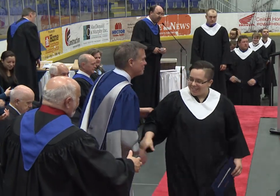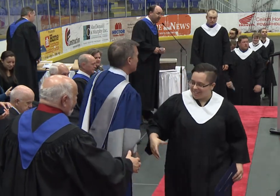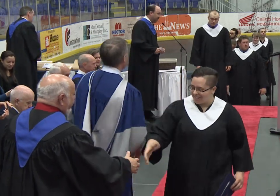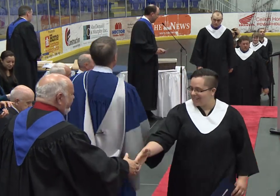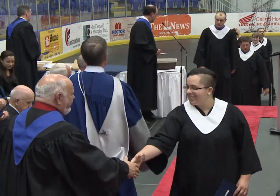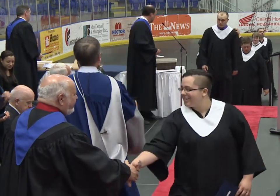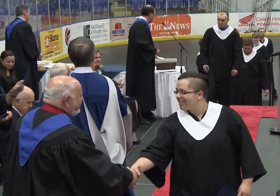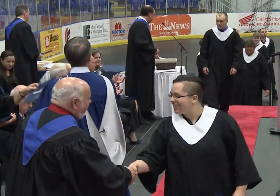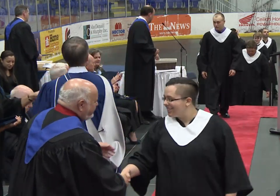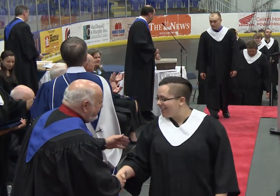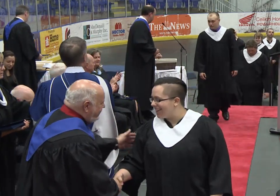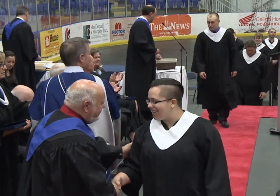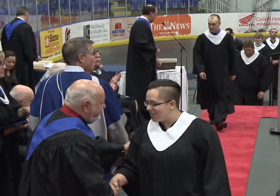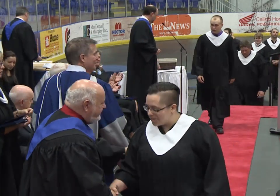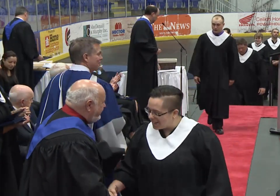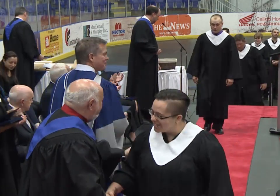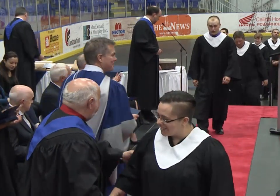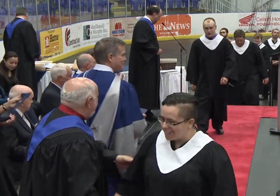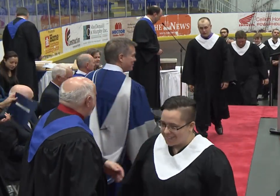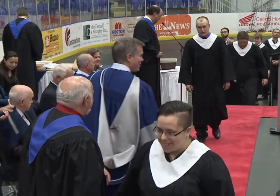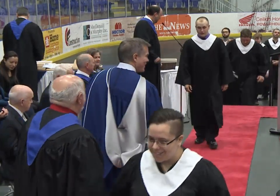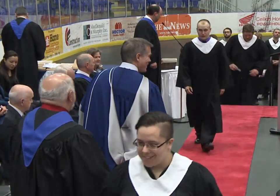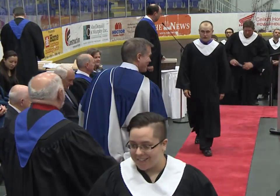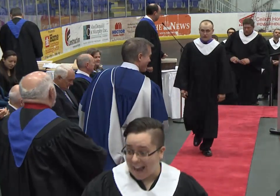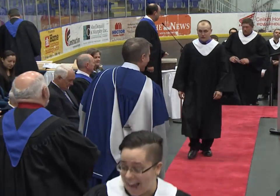Nick Duffy.